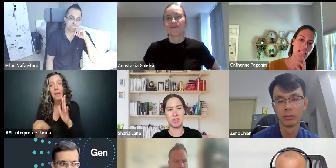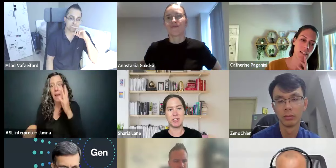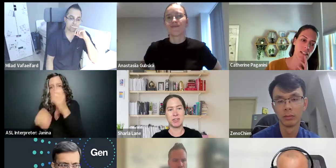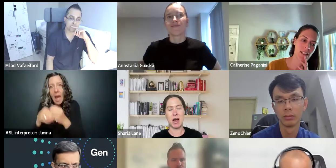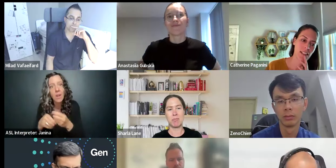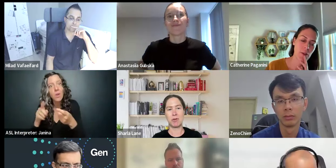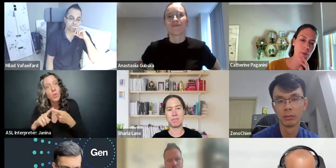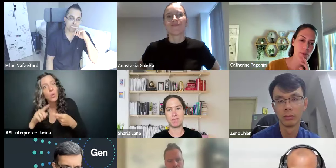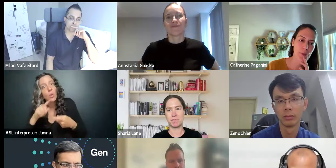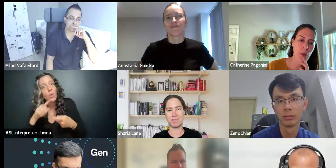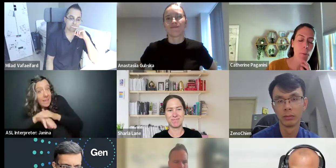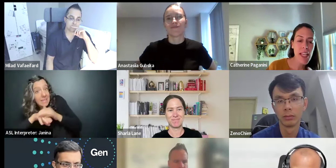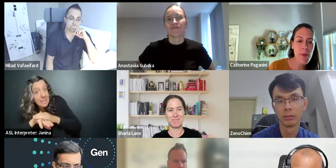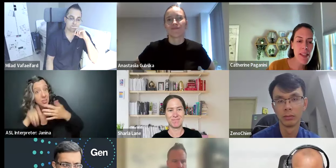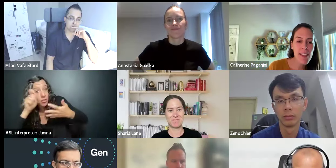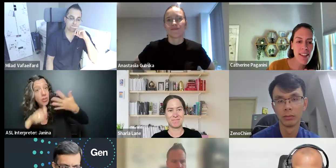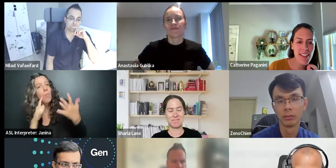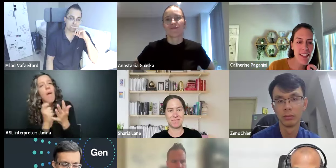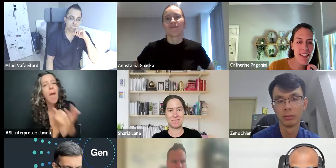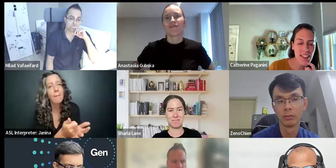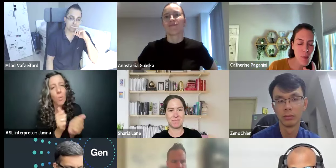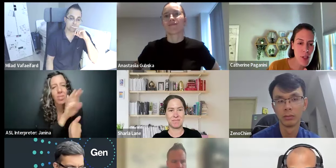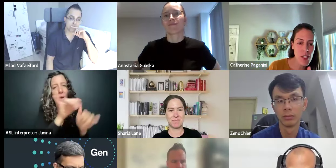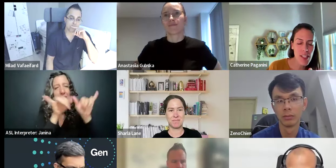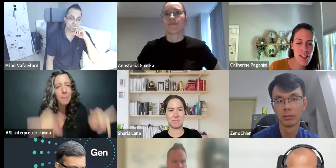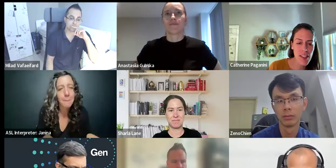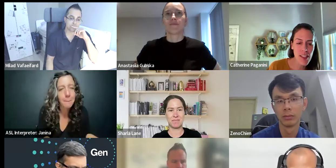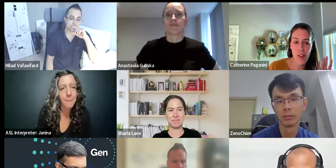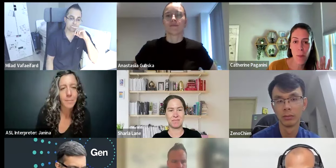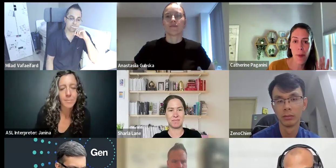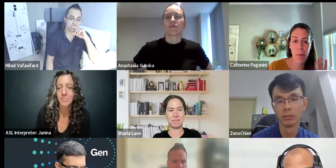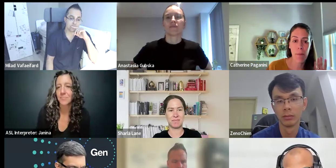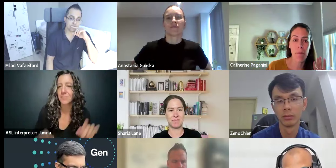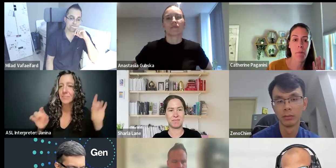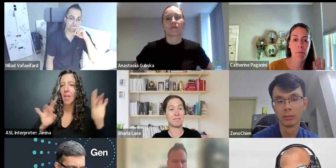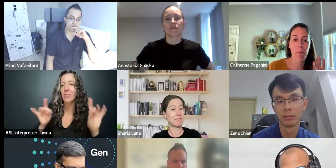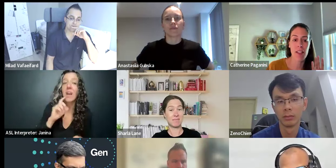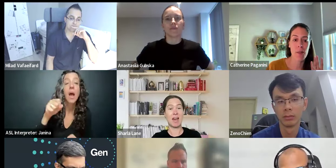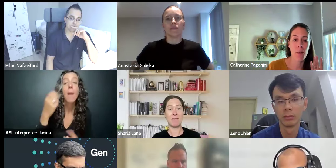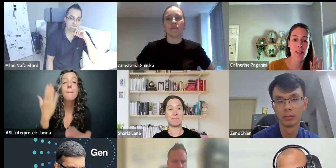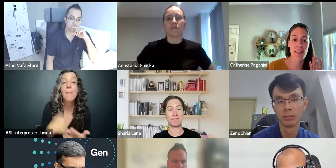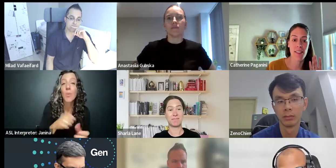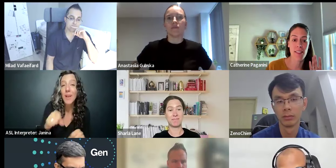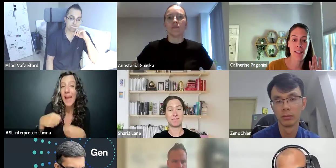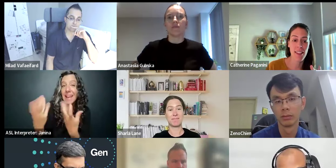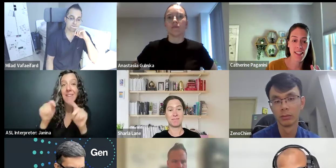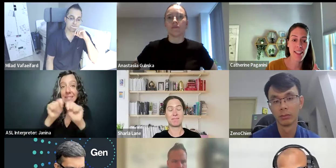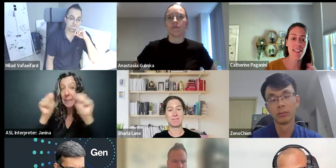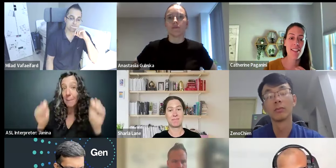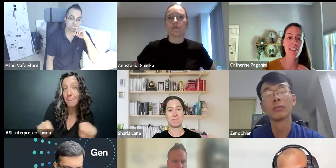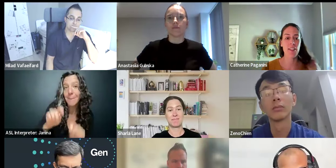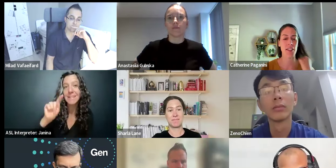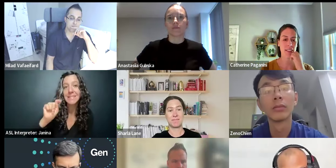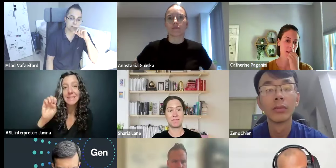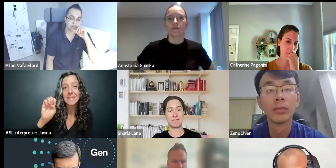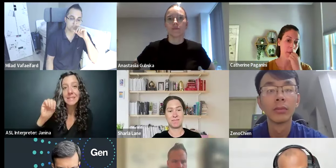there are helpful. Maybe a spreadsheet that they can just copy and customize. Yeah. I like